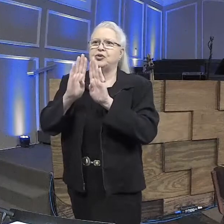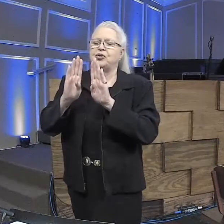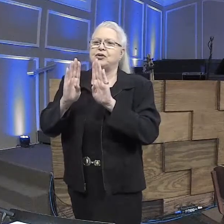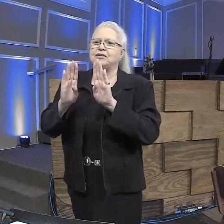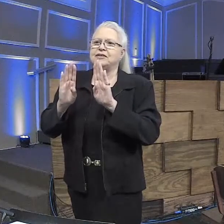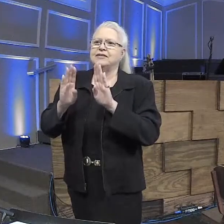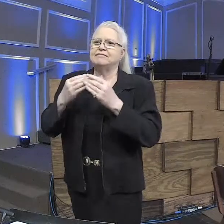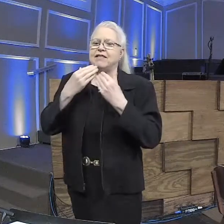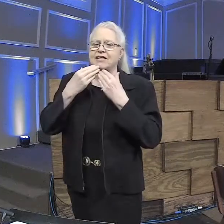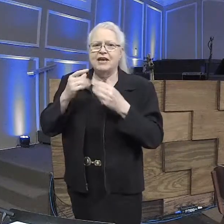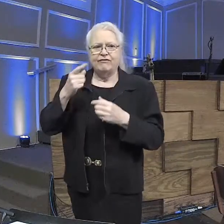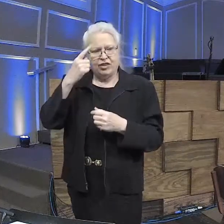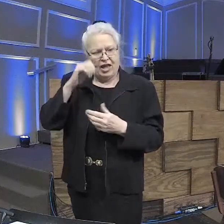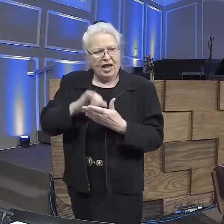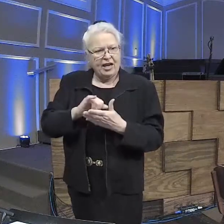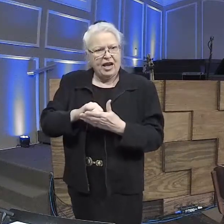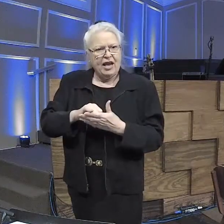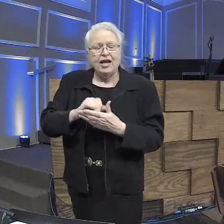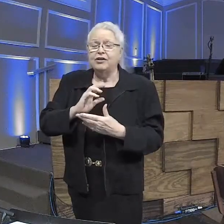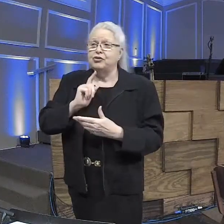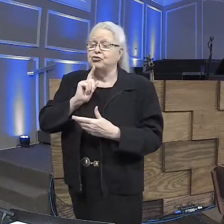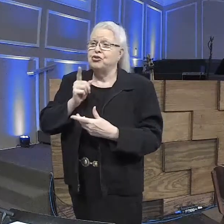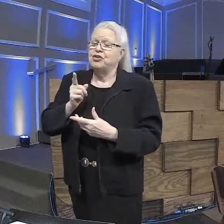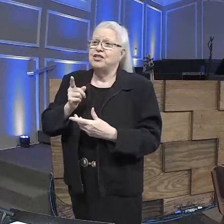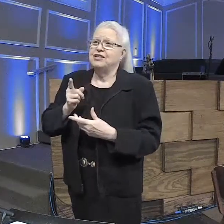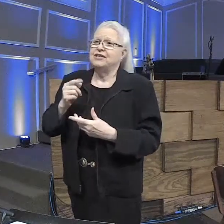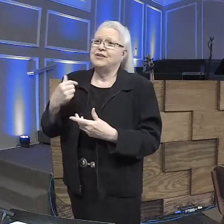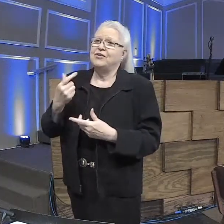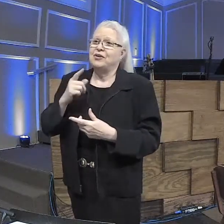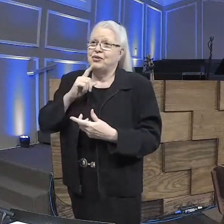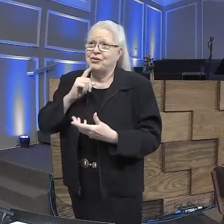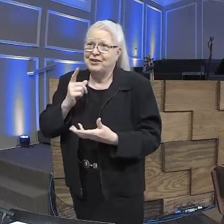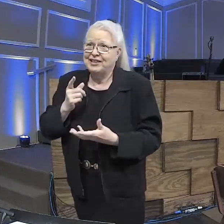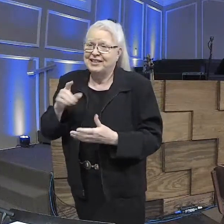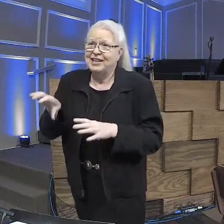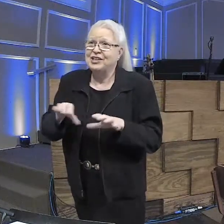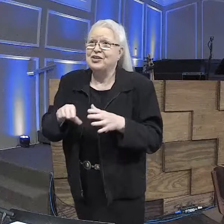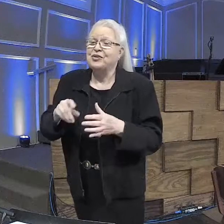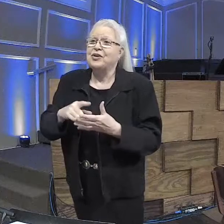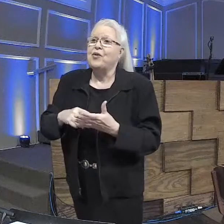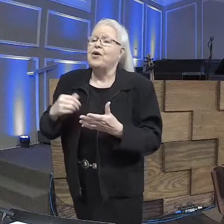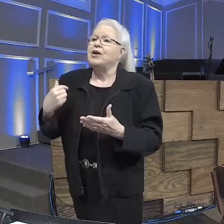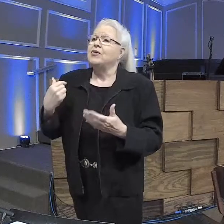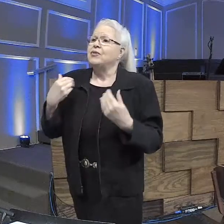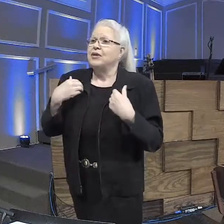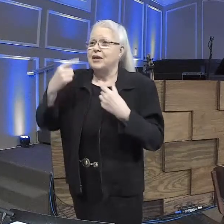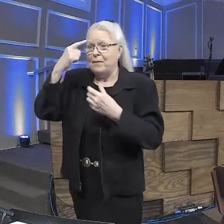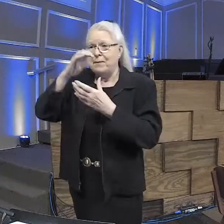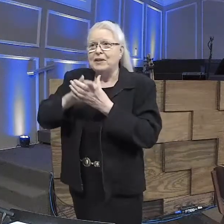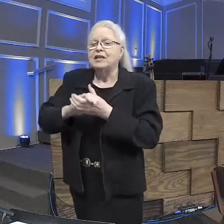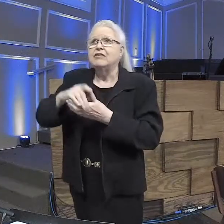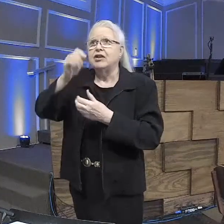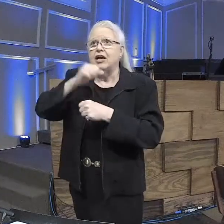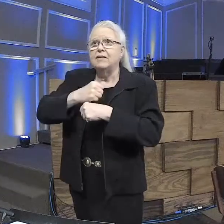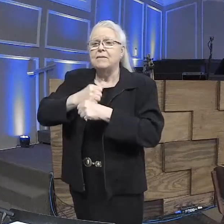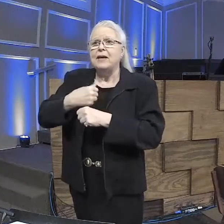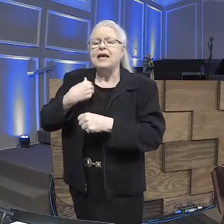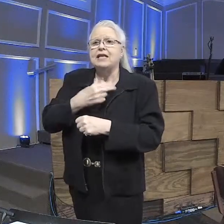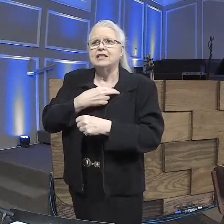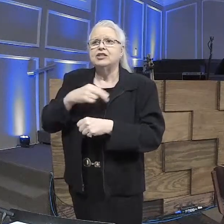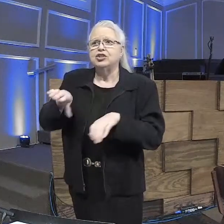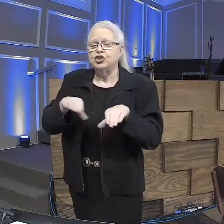grateful for that. And truth of the matter is, we're really doing what we believe God has made us to do, and that's serve the local